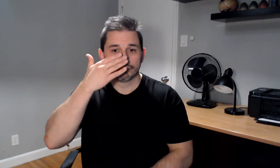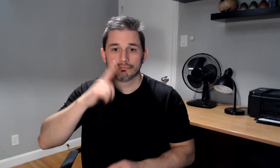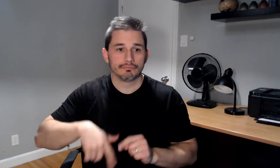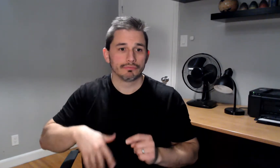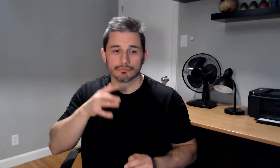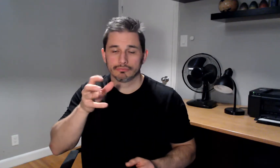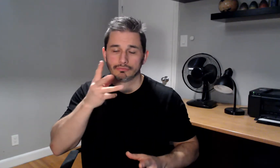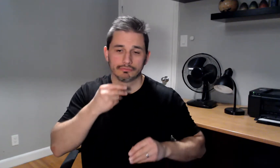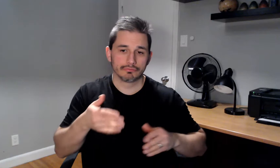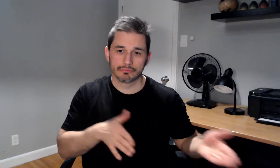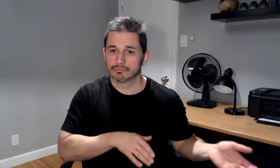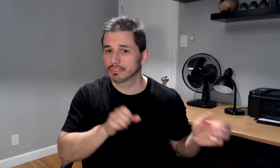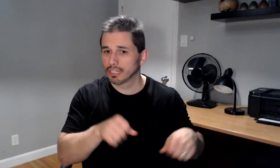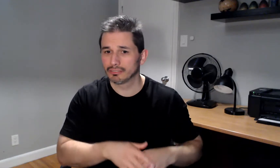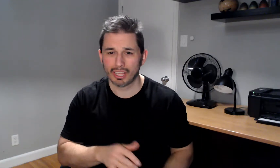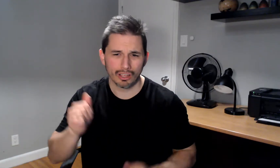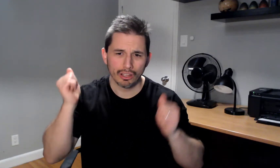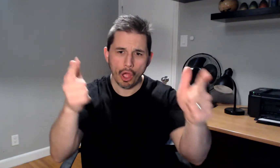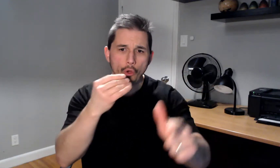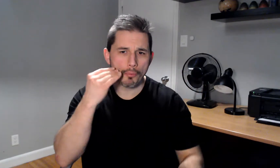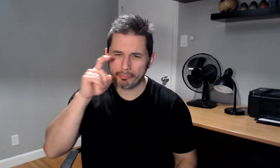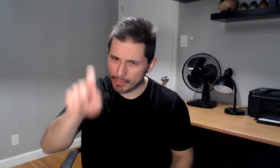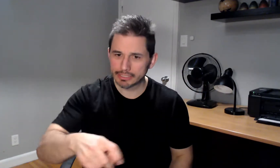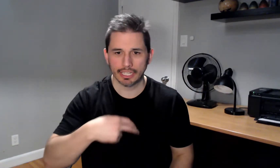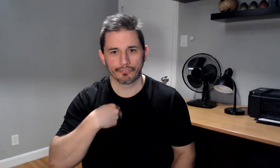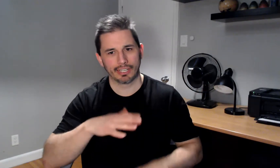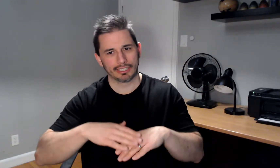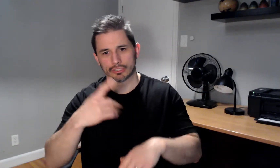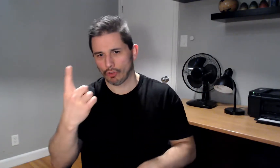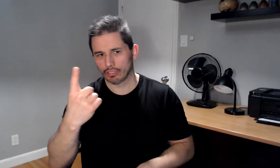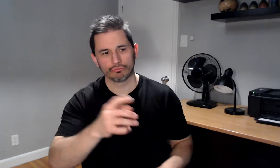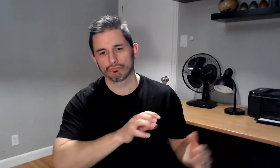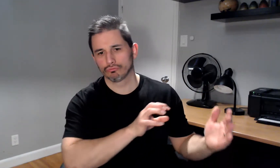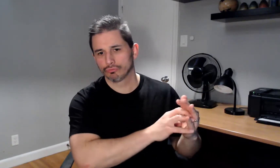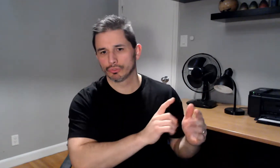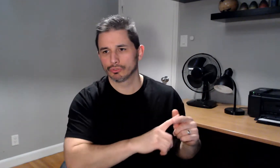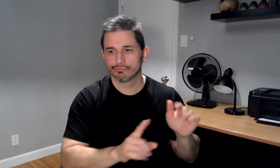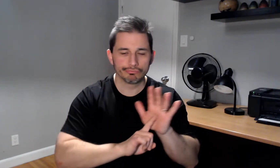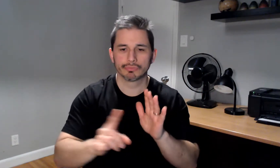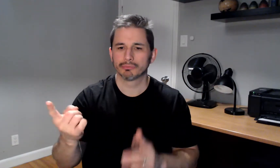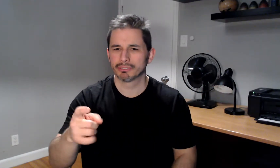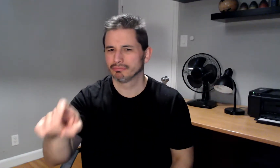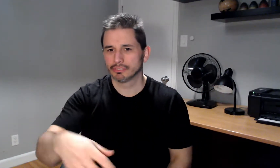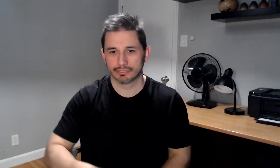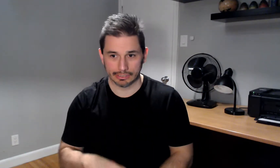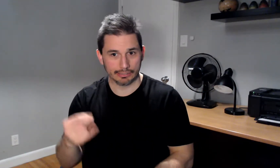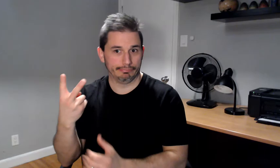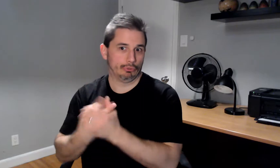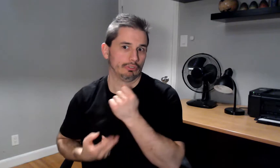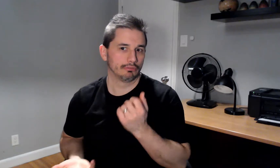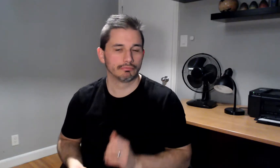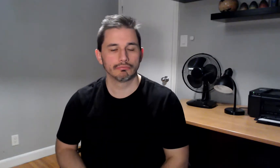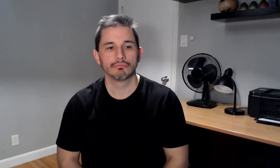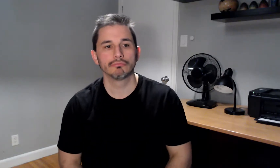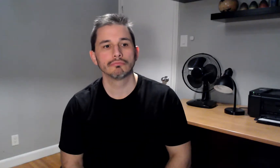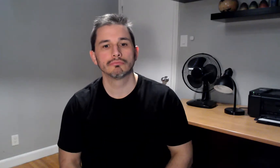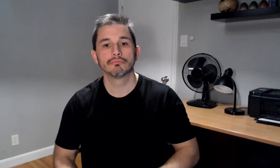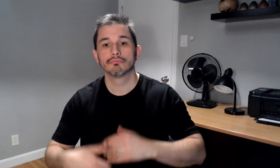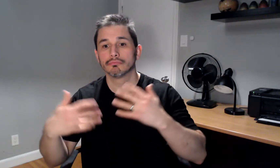And you can't smell this gas, so it's very dangerous and could kill you. You have to at least have one of these detectors plugged into your home, and